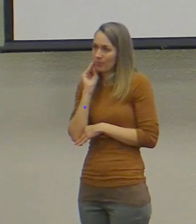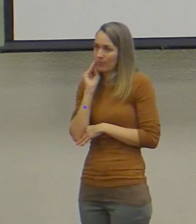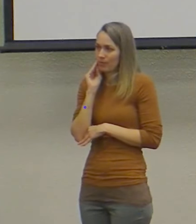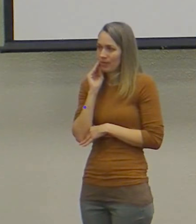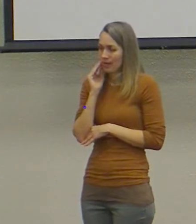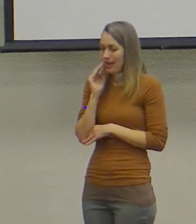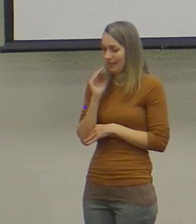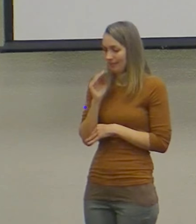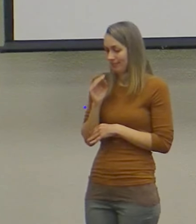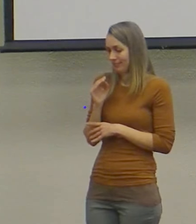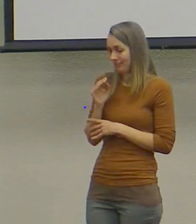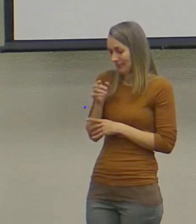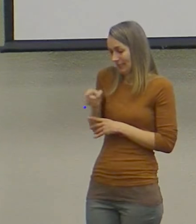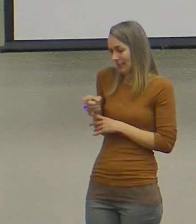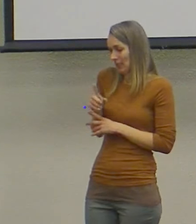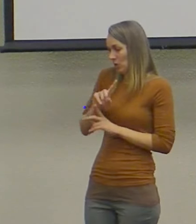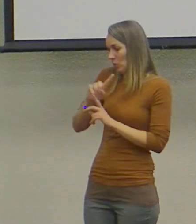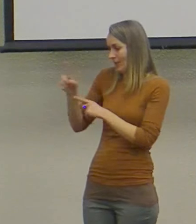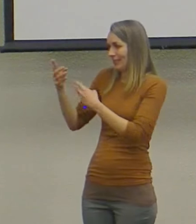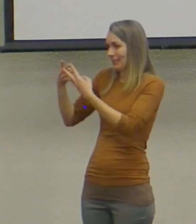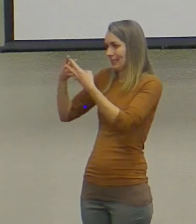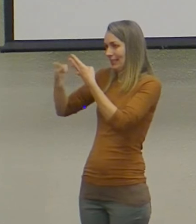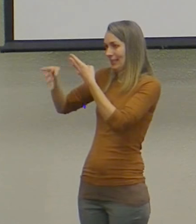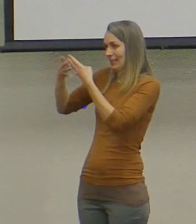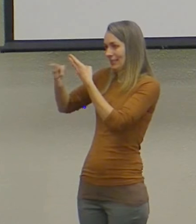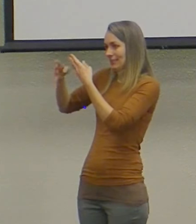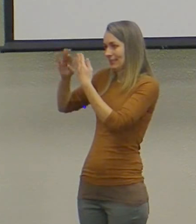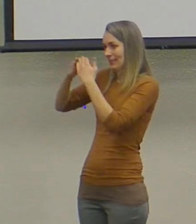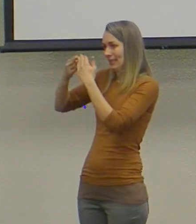to the gate to handle this matter.